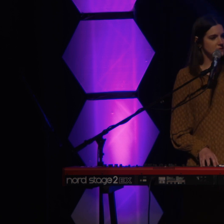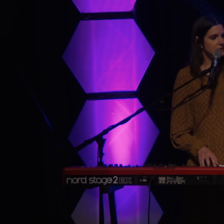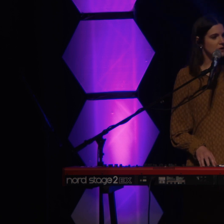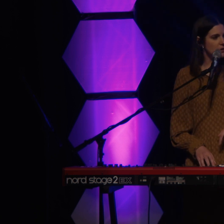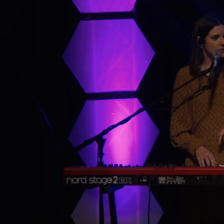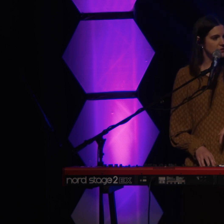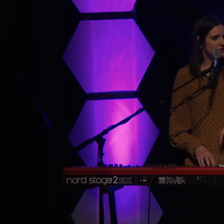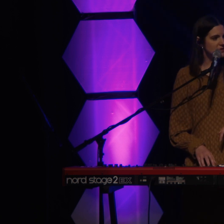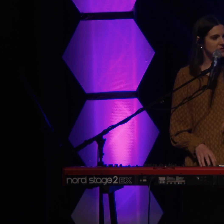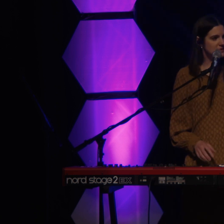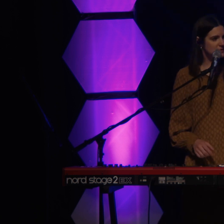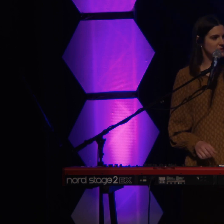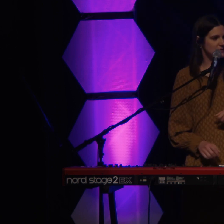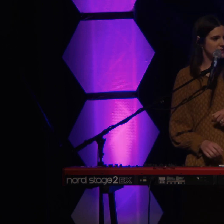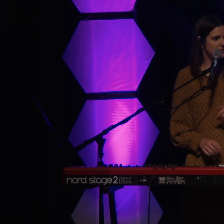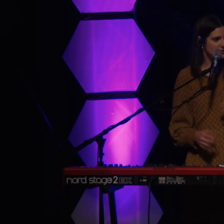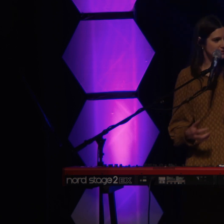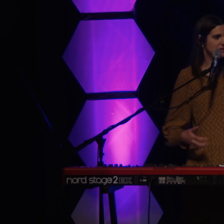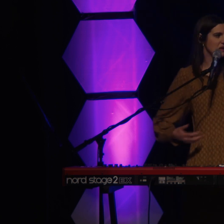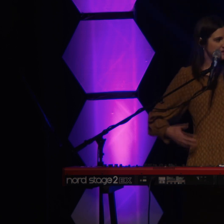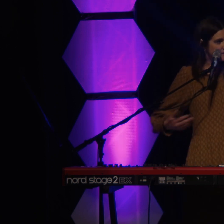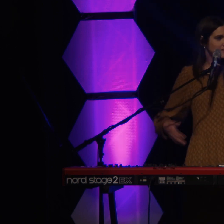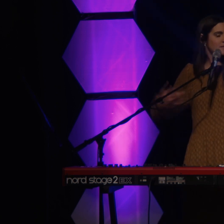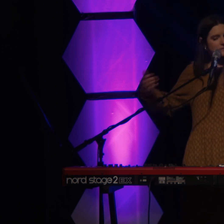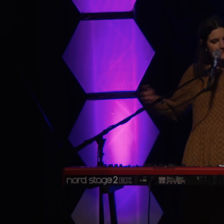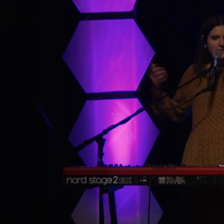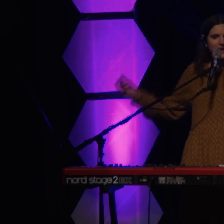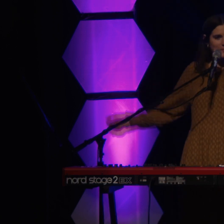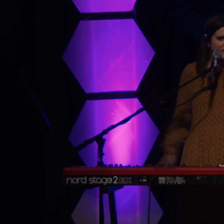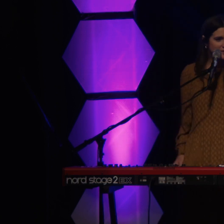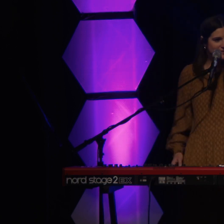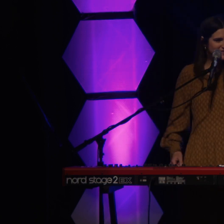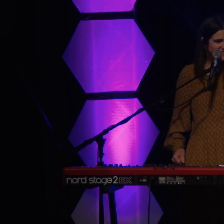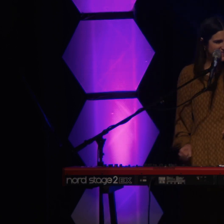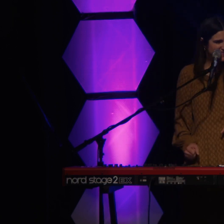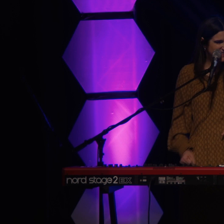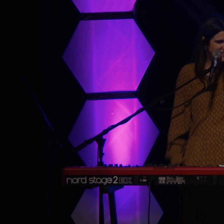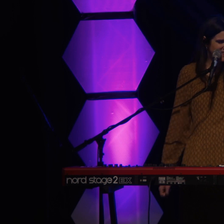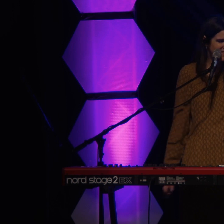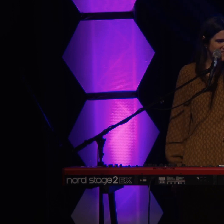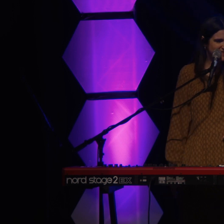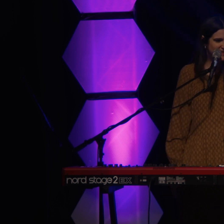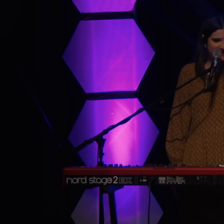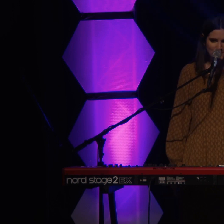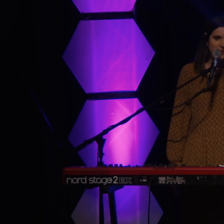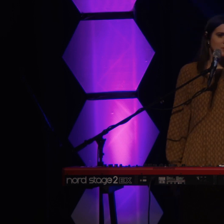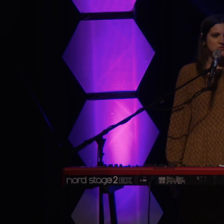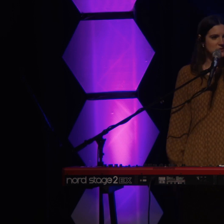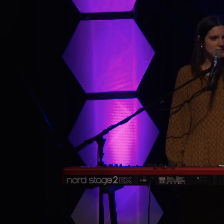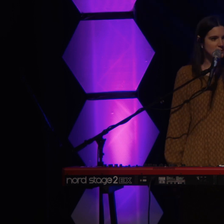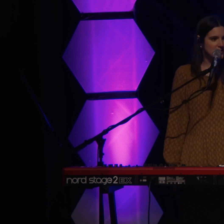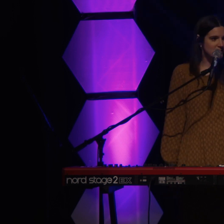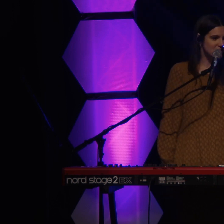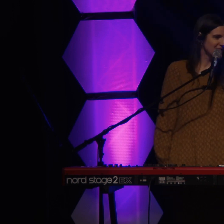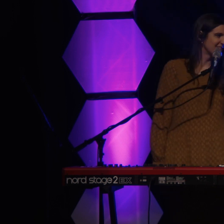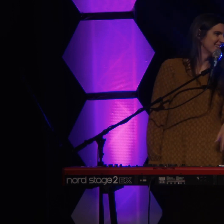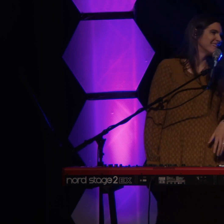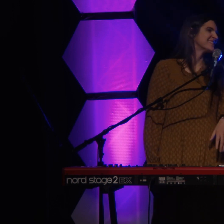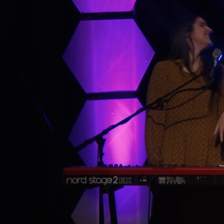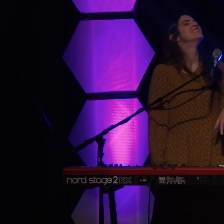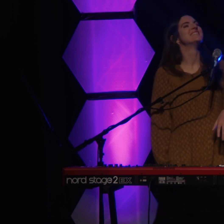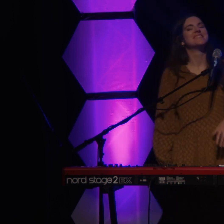So now it's a little awkward transition because our next song is kind of like happier. And I'm all emotional and